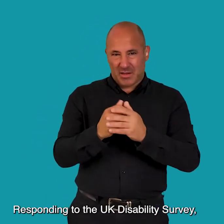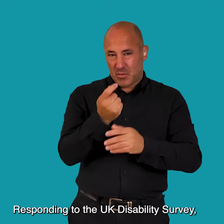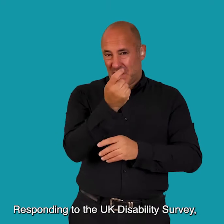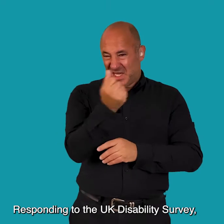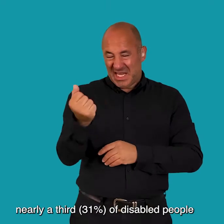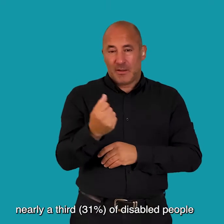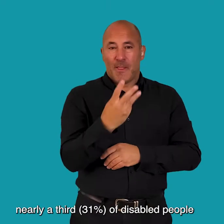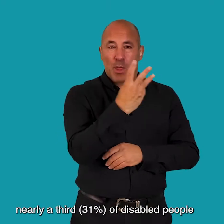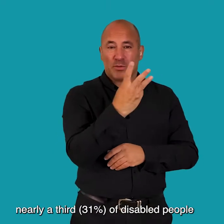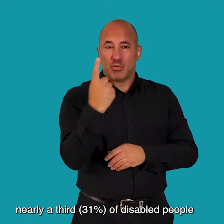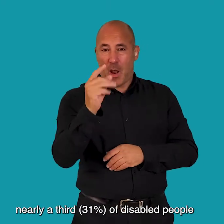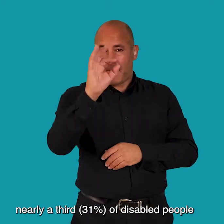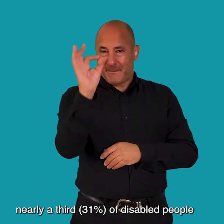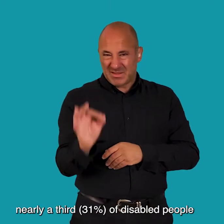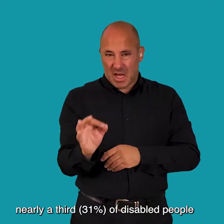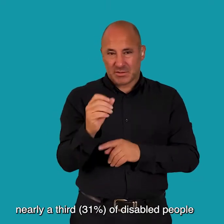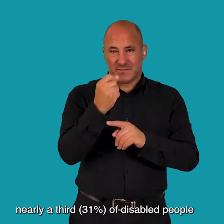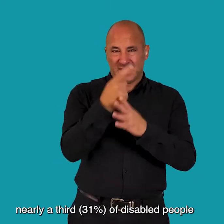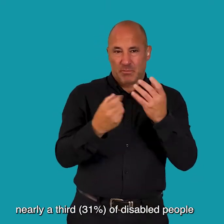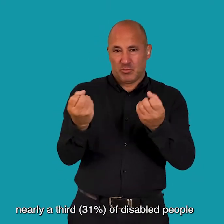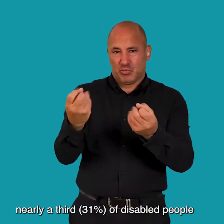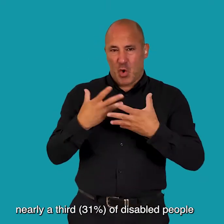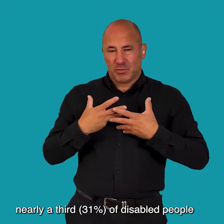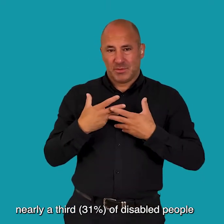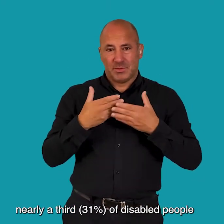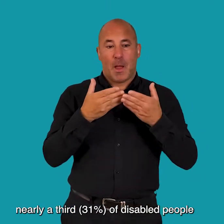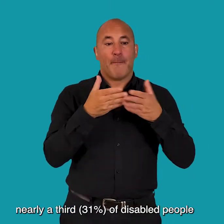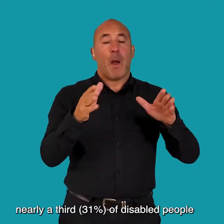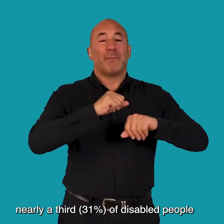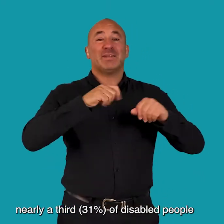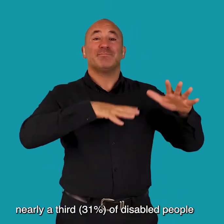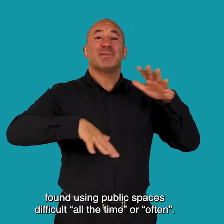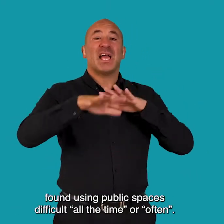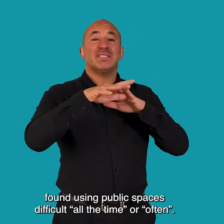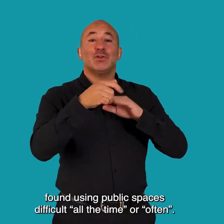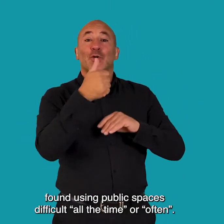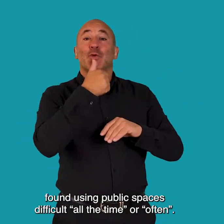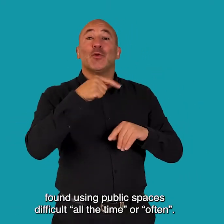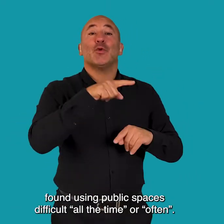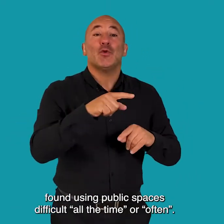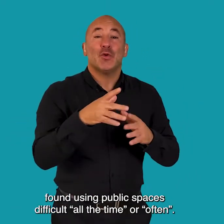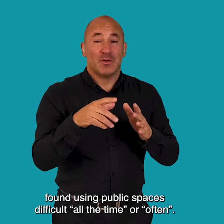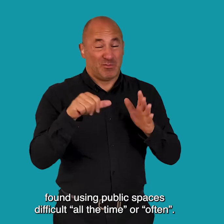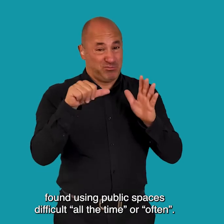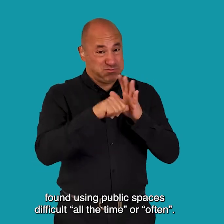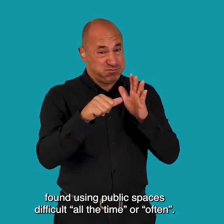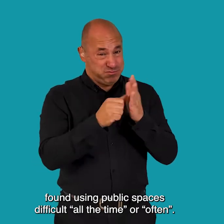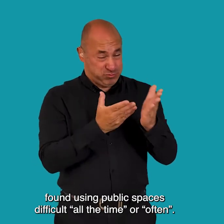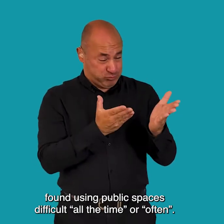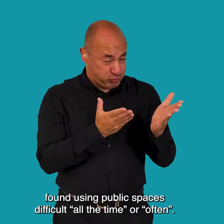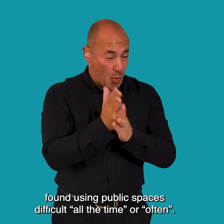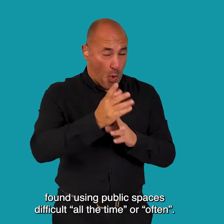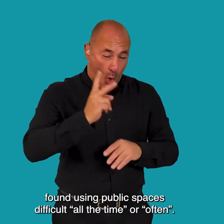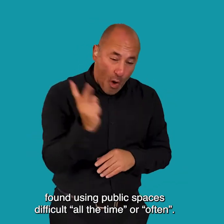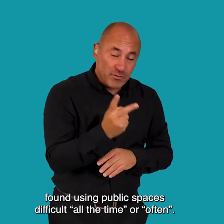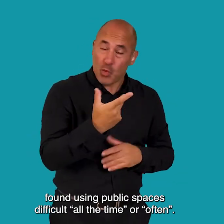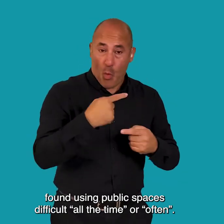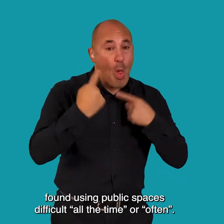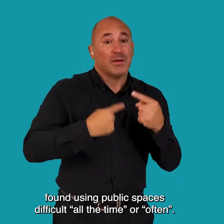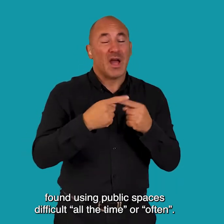Survey, nearly a third, 31% of disabled people found using public spaces difficult all the time or